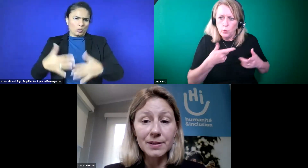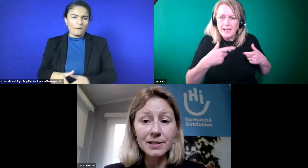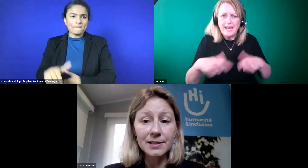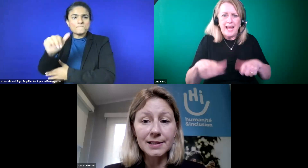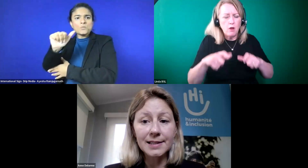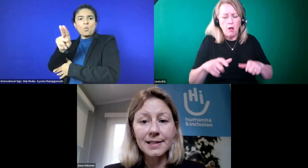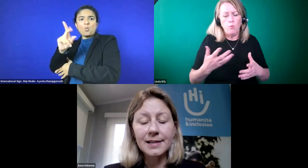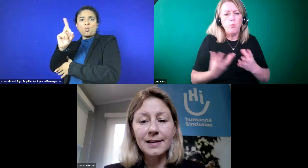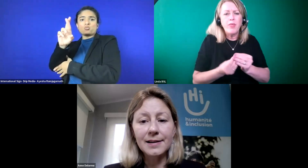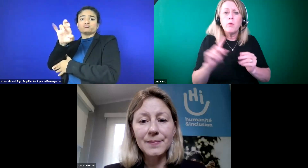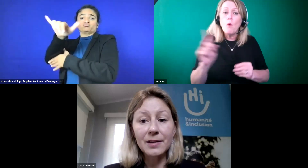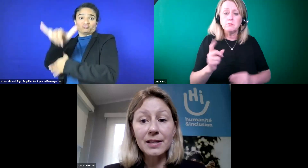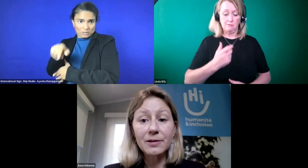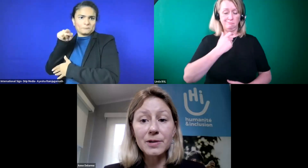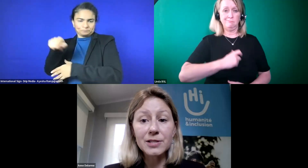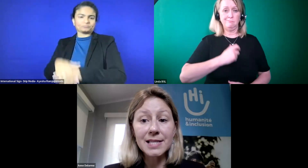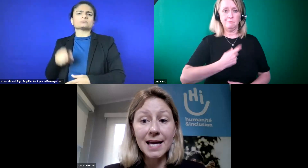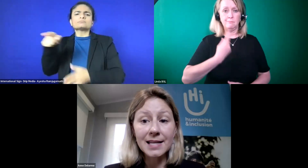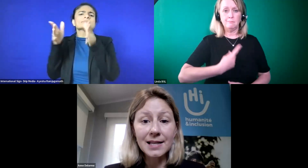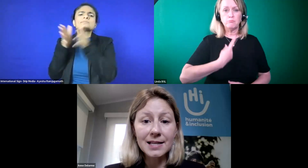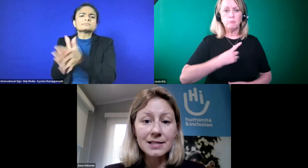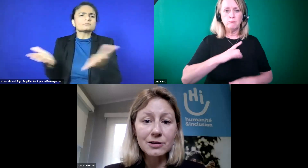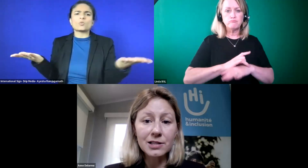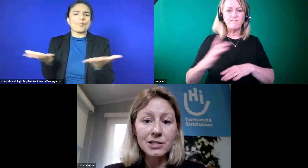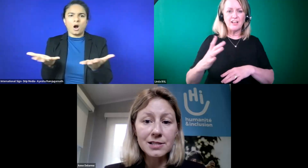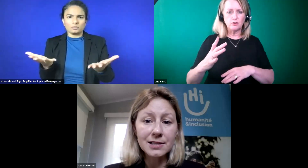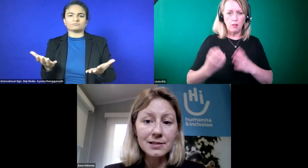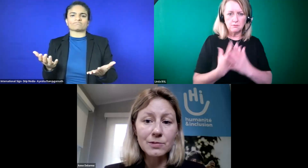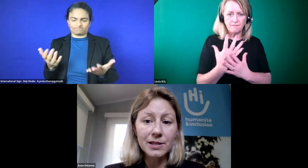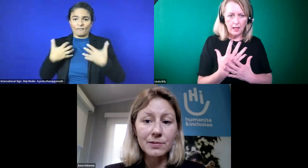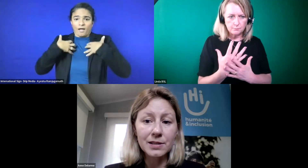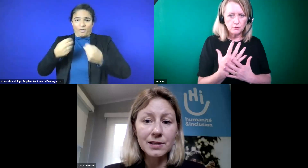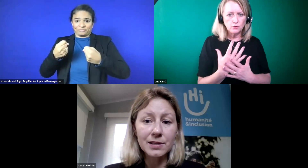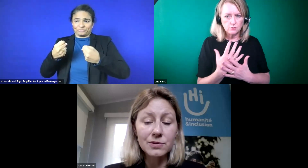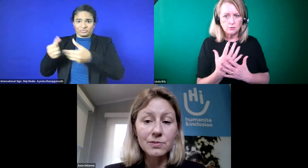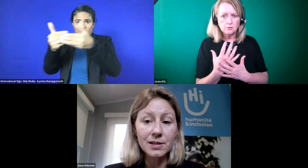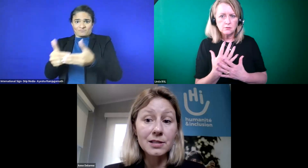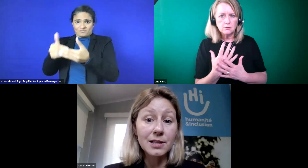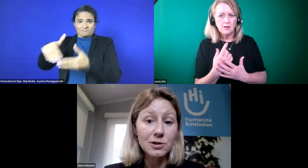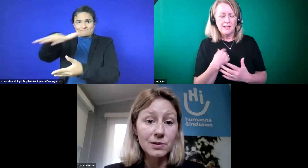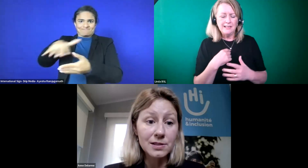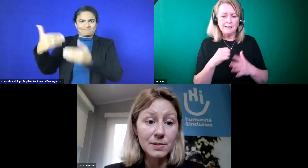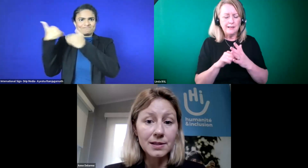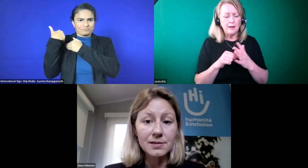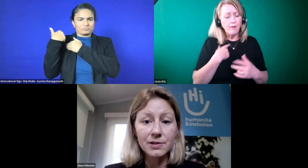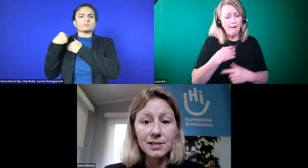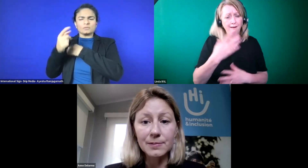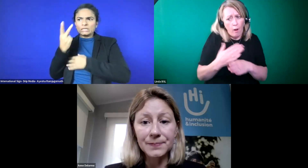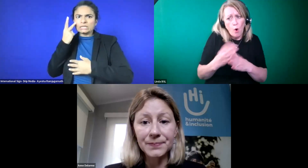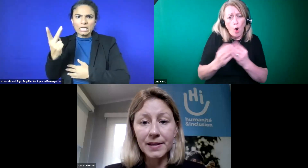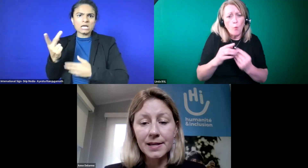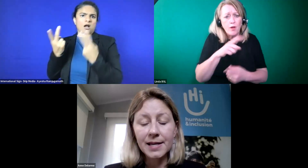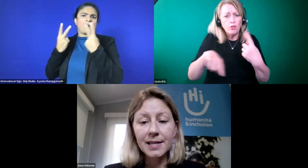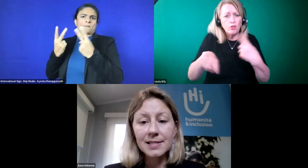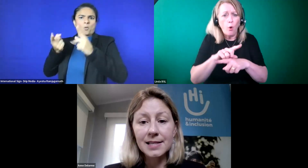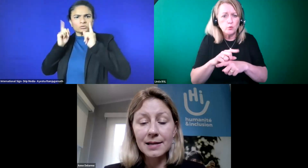professional development. Healthcare workers can enhance their knowledge and skills in working with individuals with intellectual disabilities, for